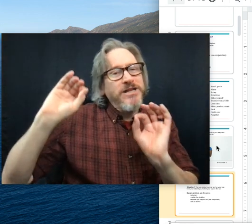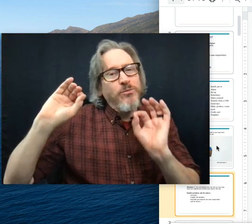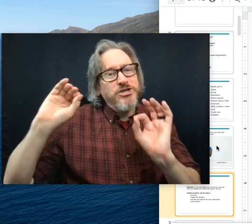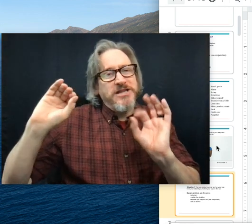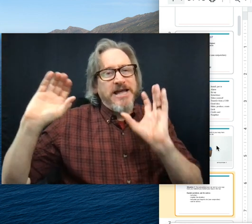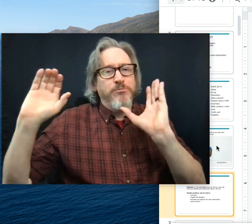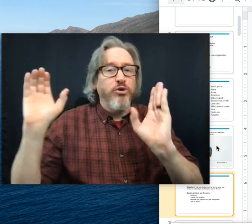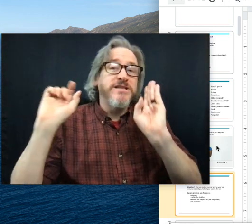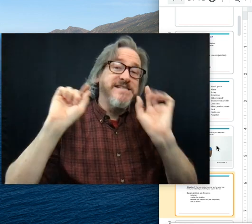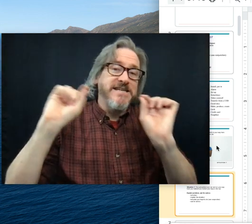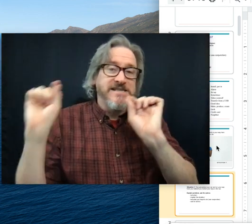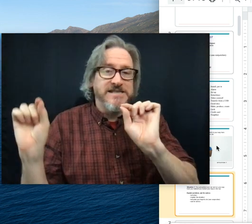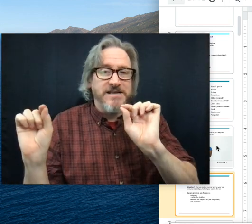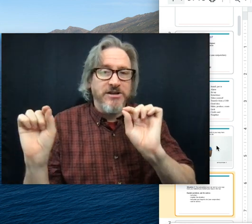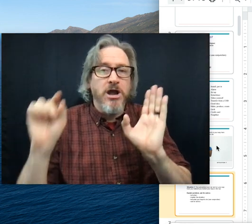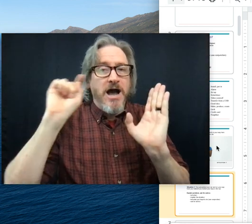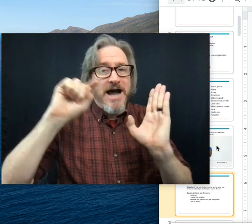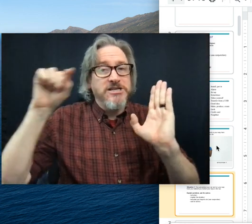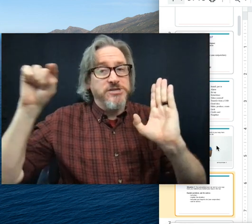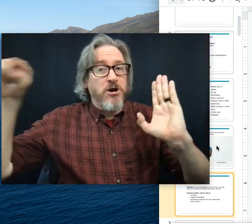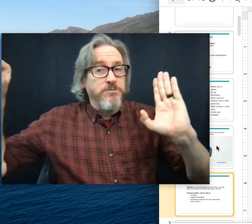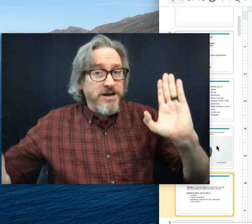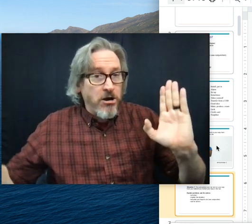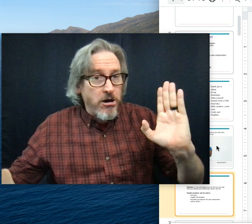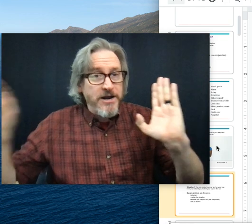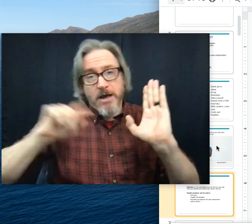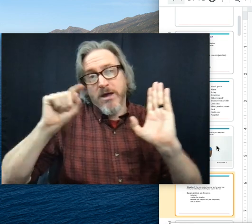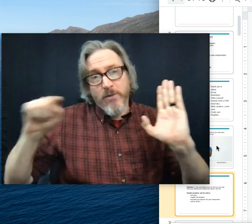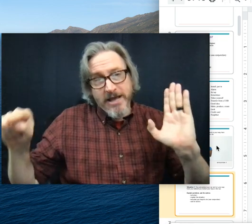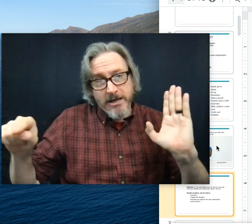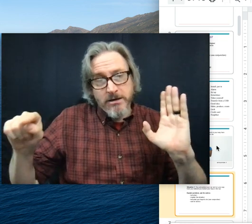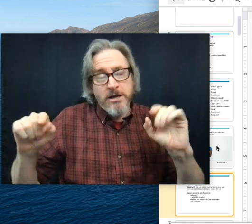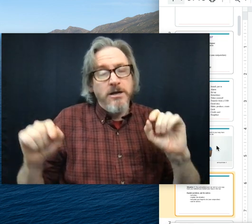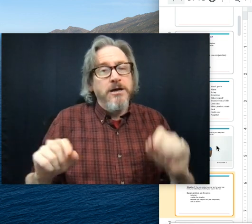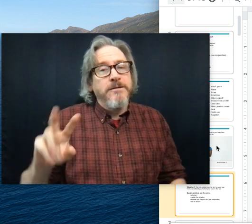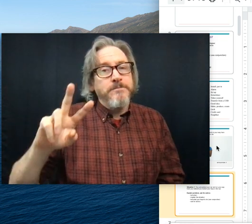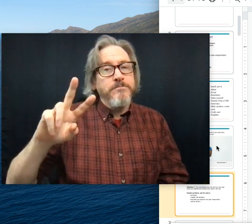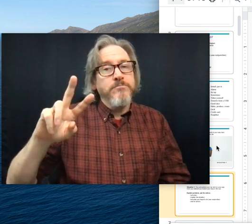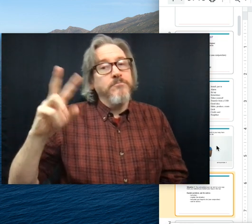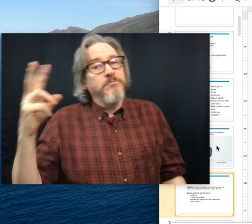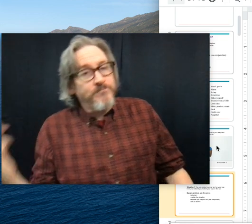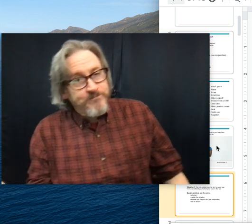I really wish that they had put the sentences in there. I just parked my car and on my way in,